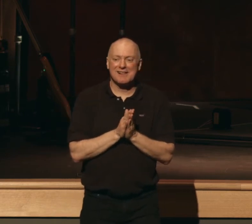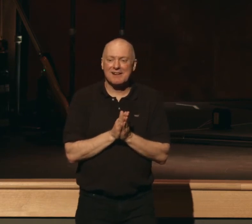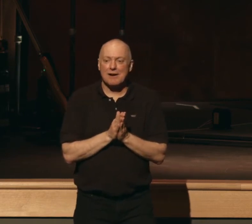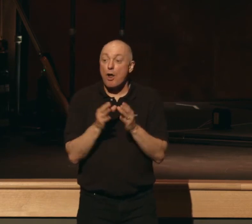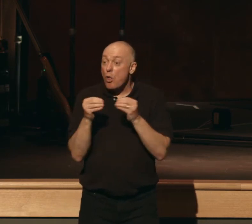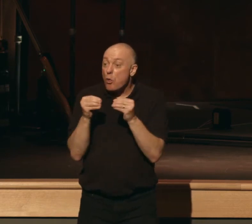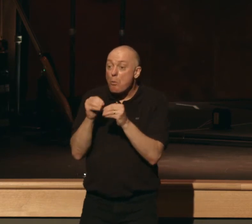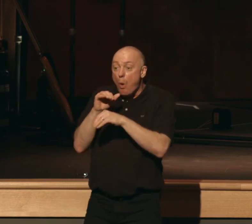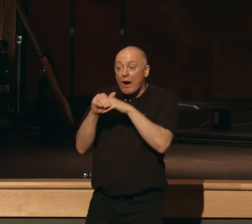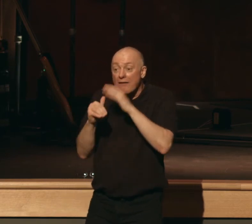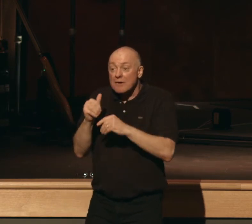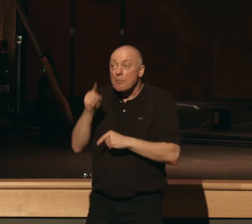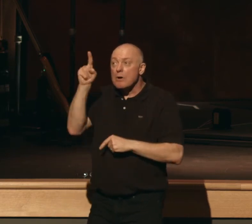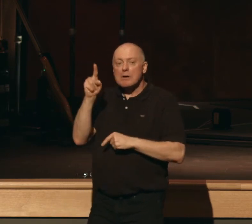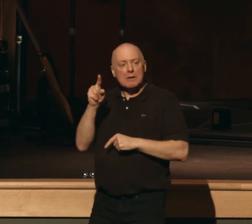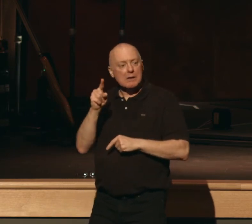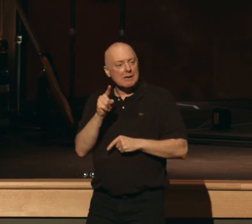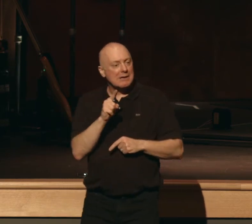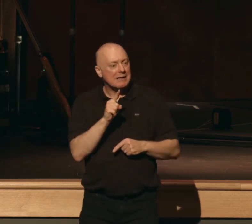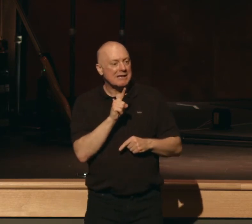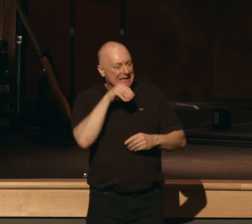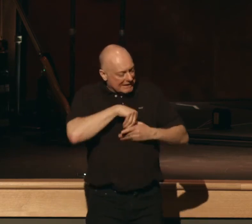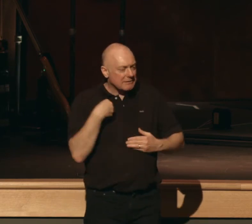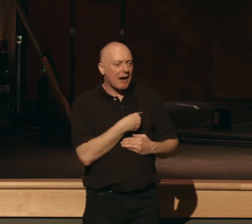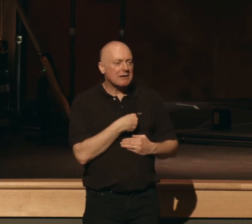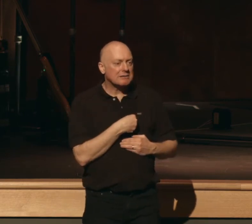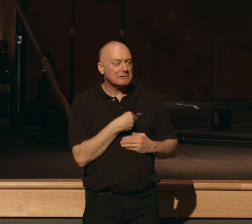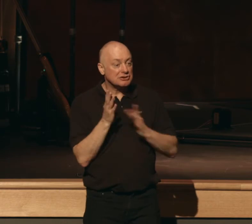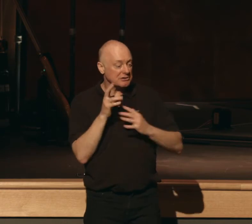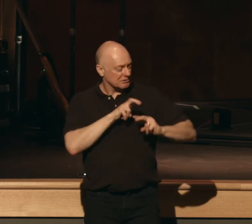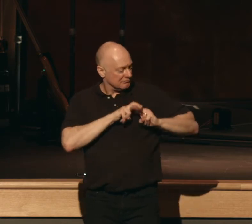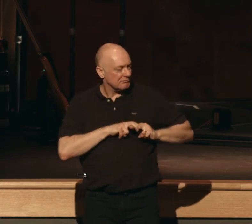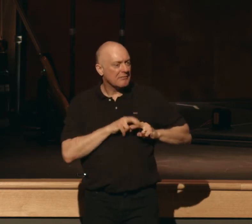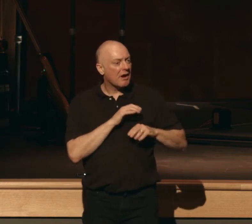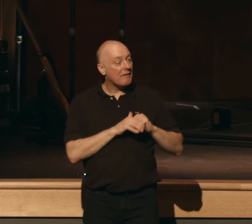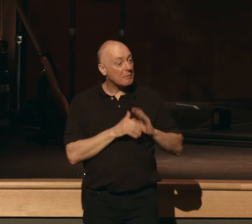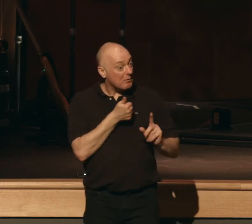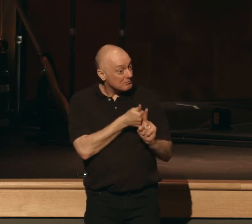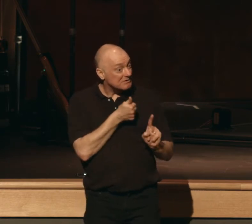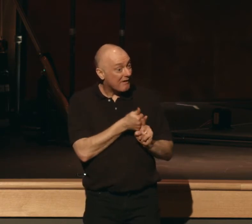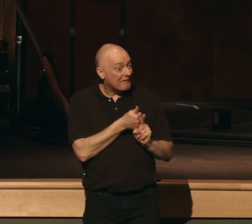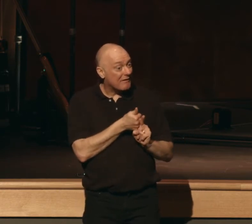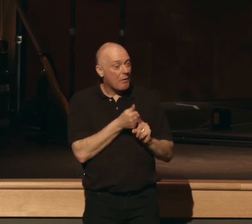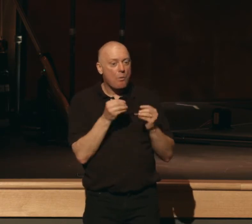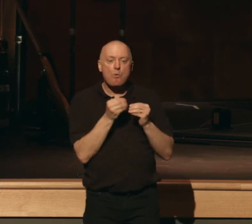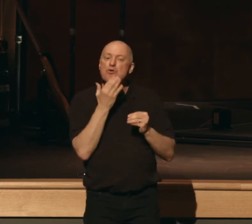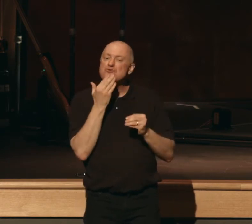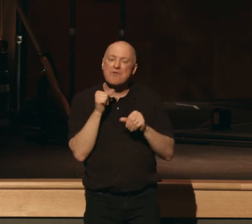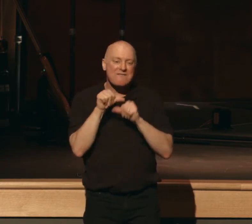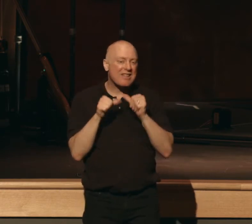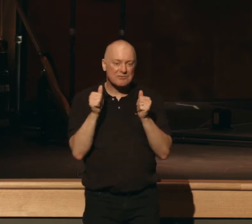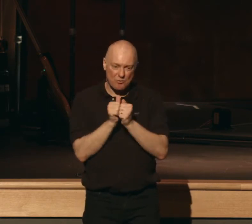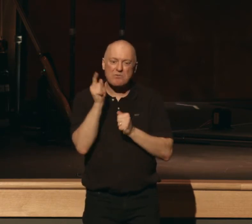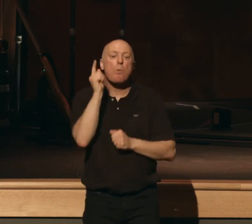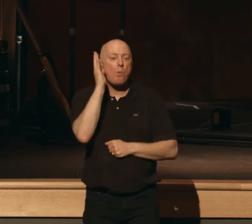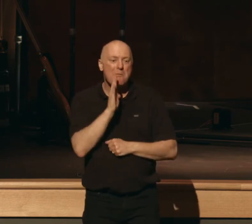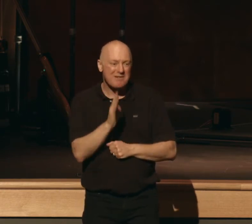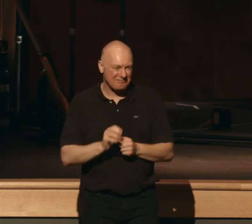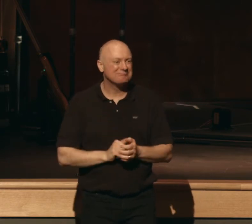The more comfortably he dwells in us, the sweeter our fellowship with him will